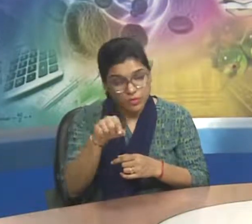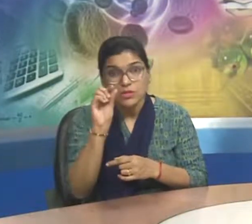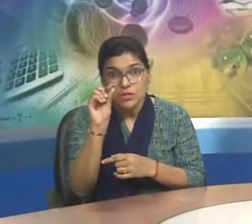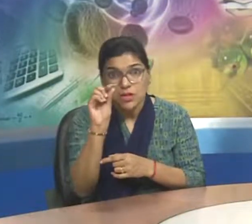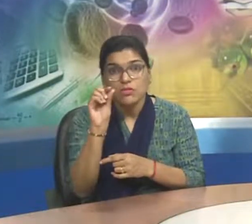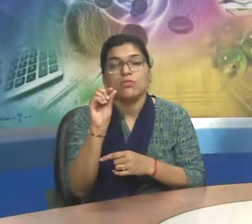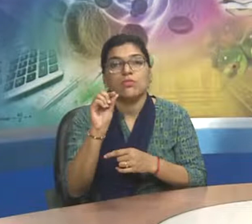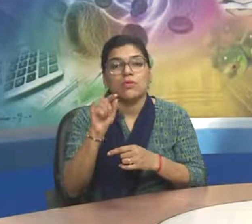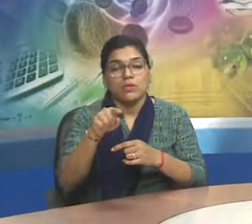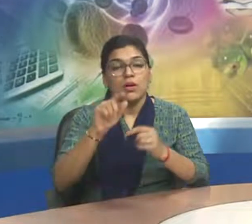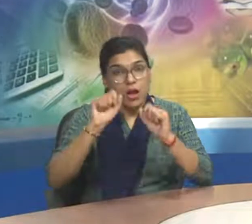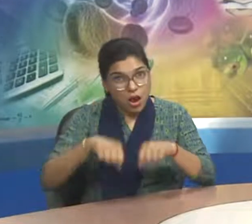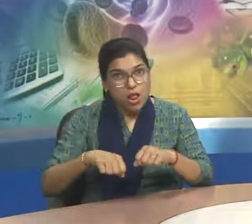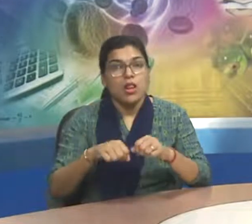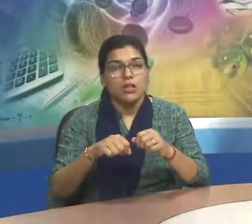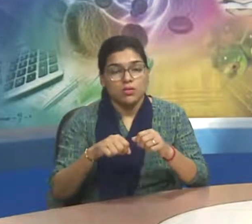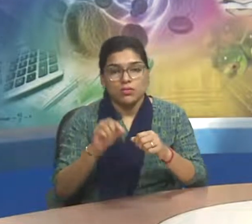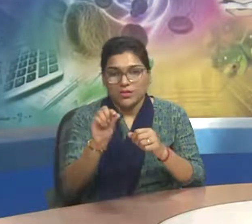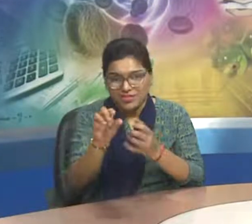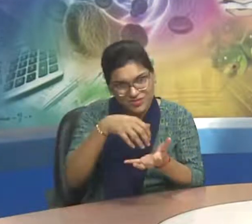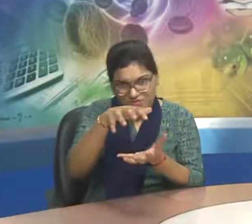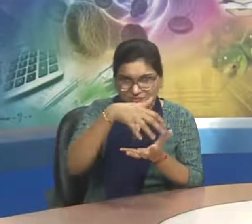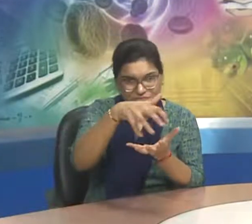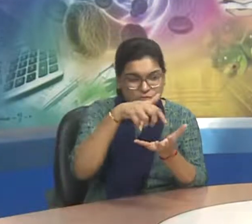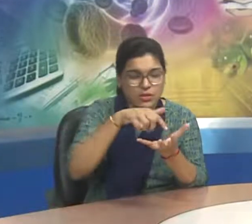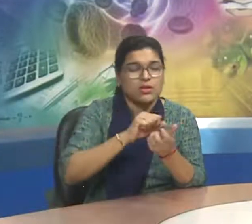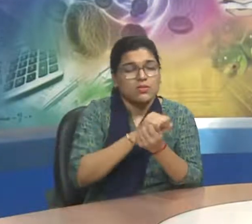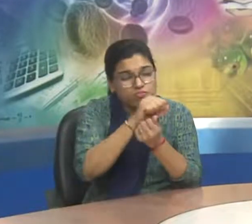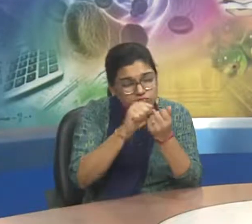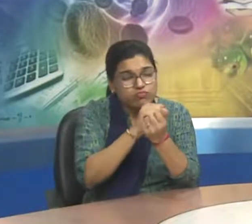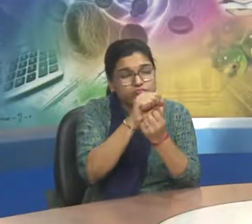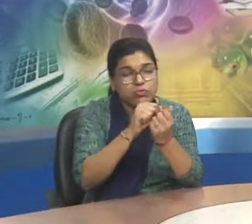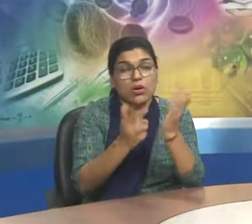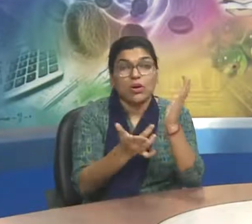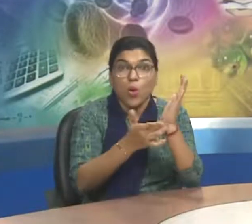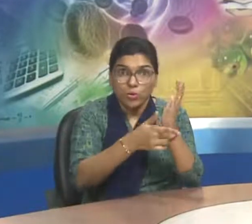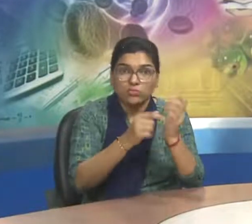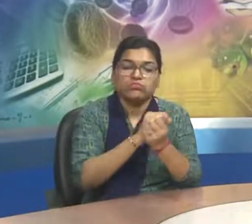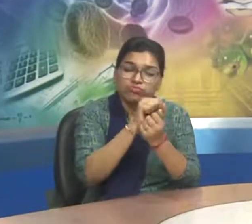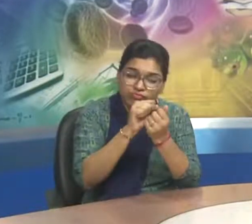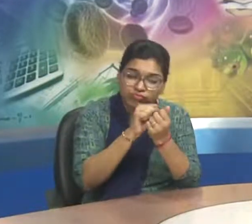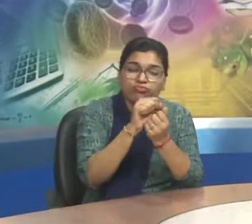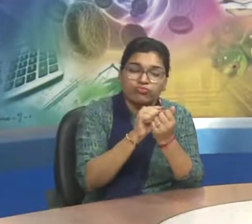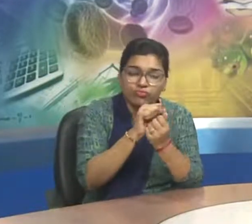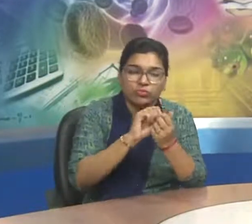Now this is another form of energy. We all know that seeds